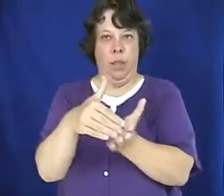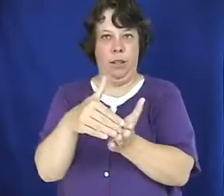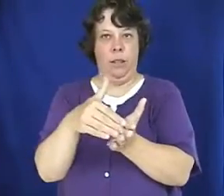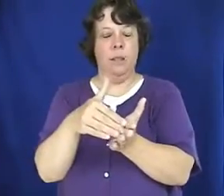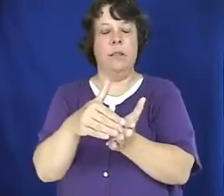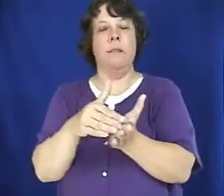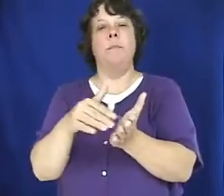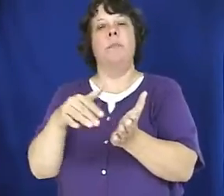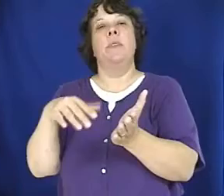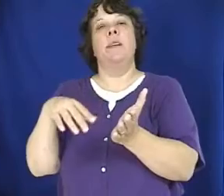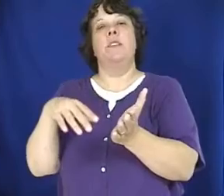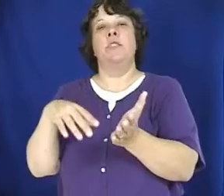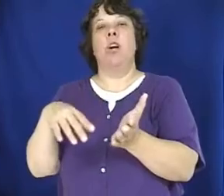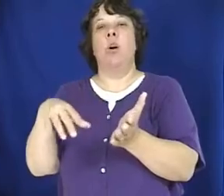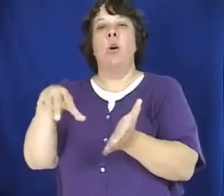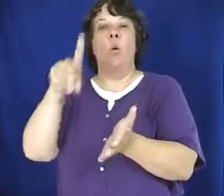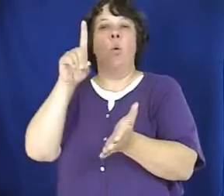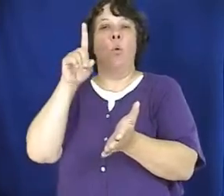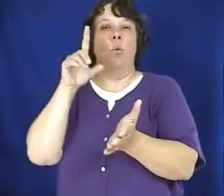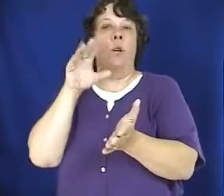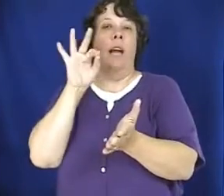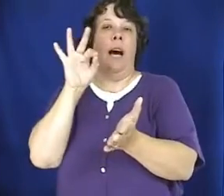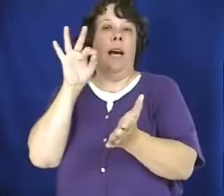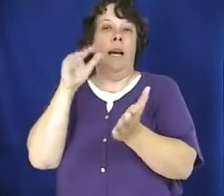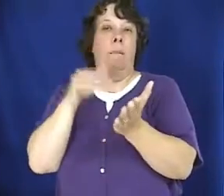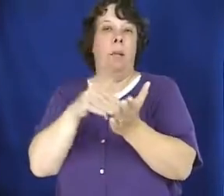million. So